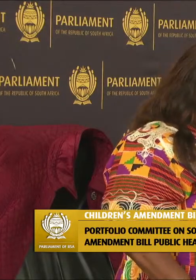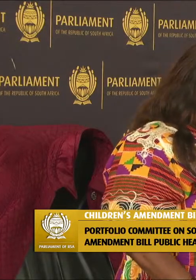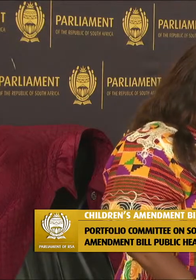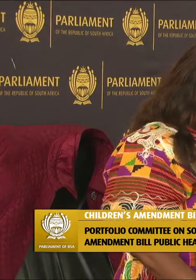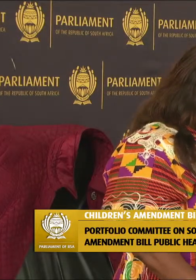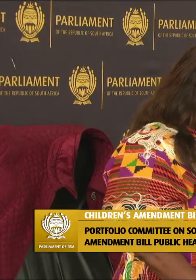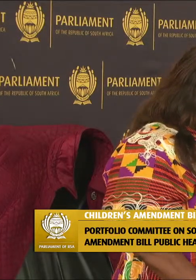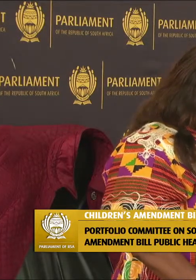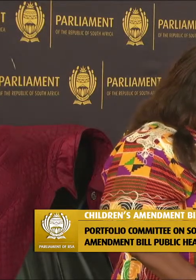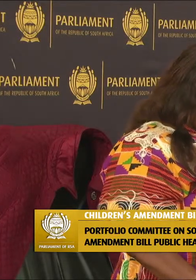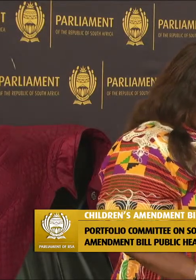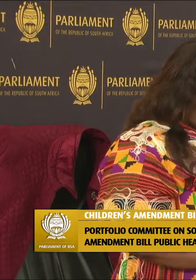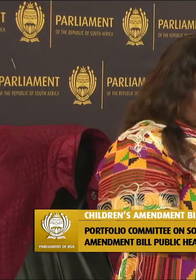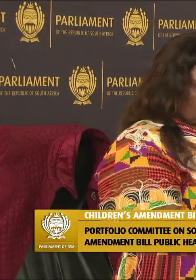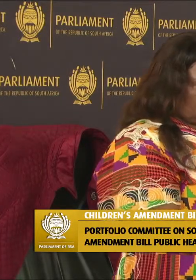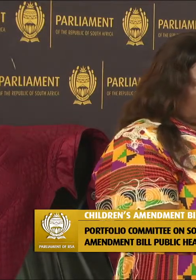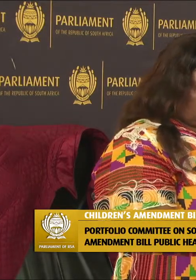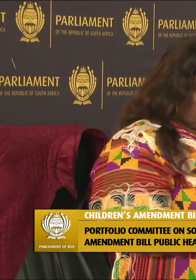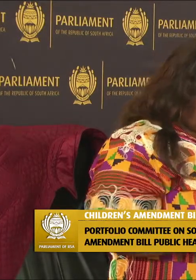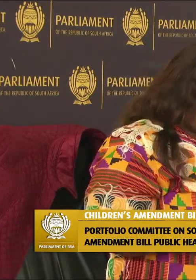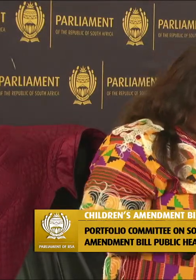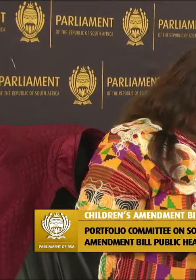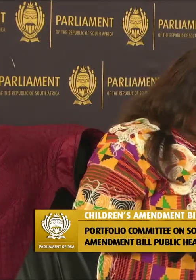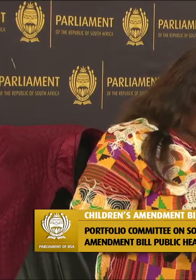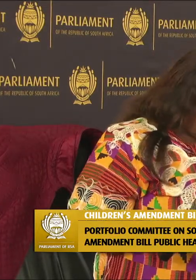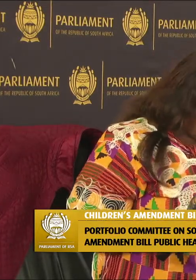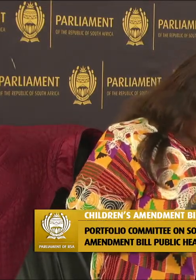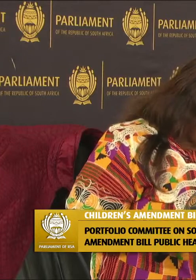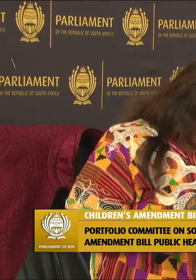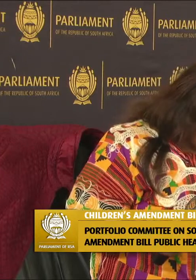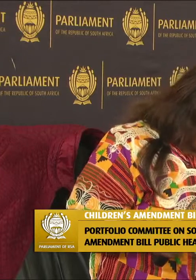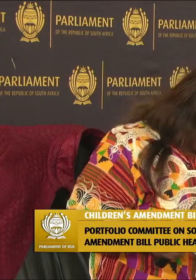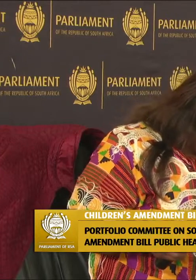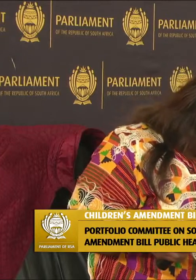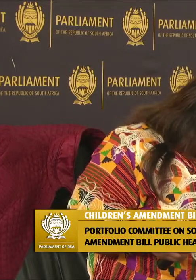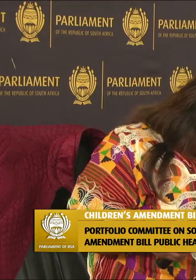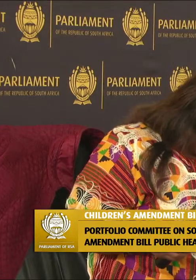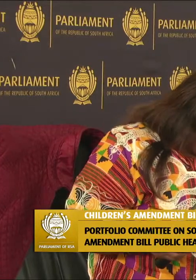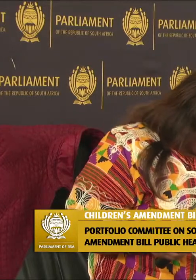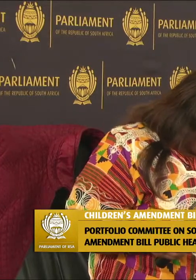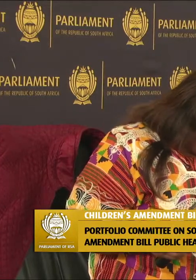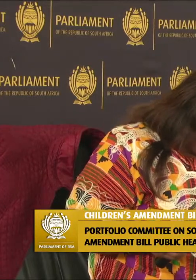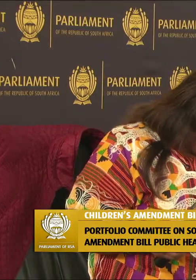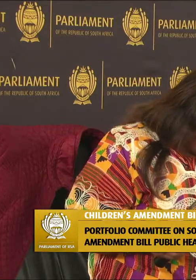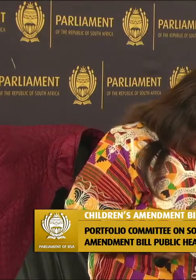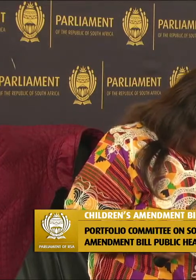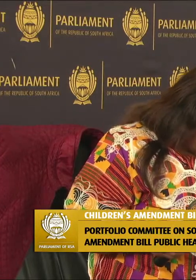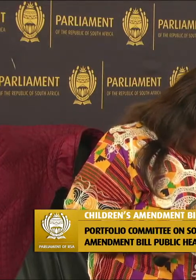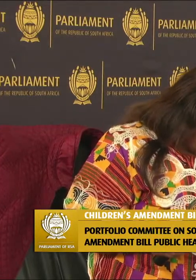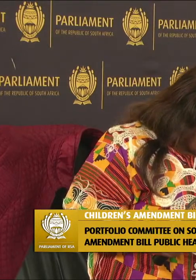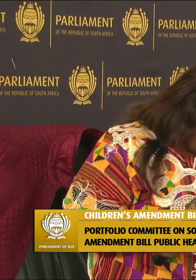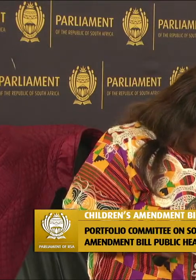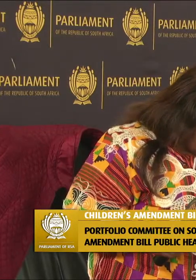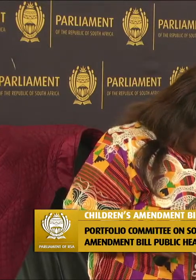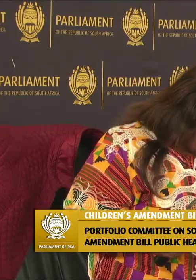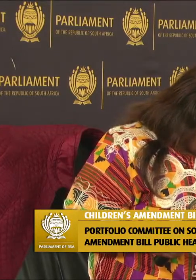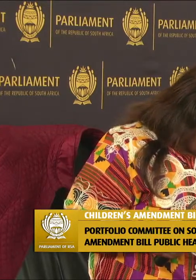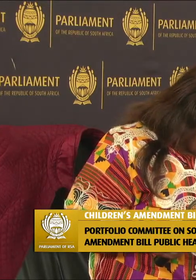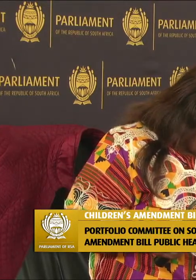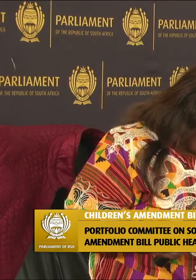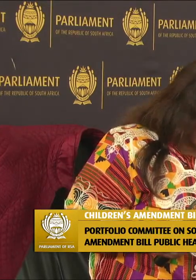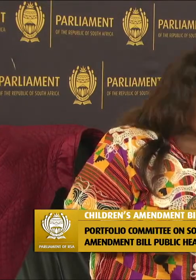bethu. Which I disagree with because this law actually will help us so that we can be